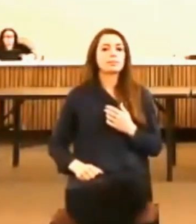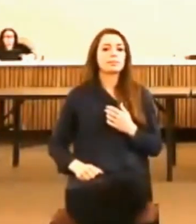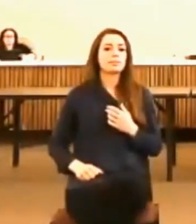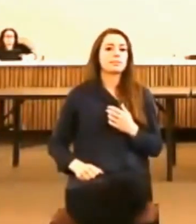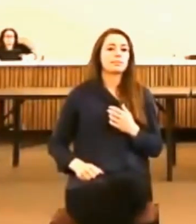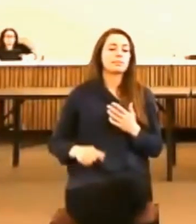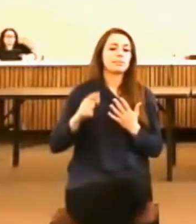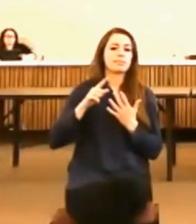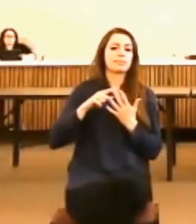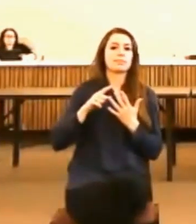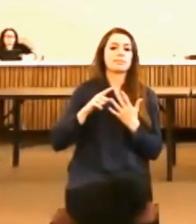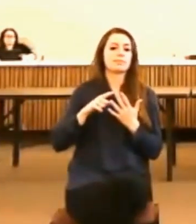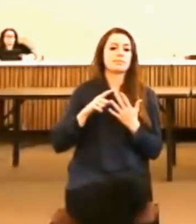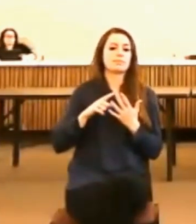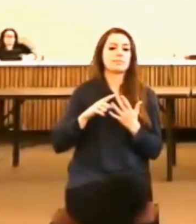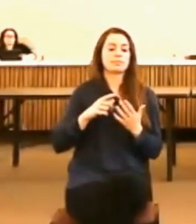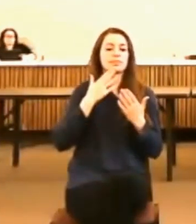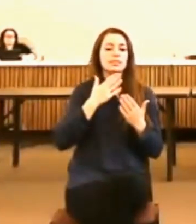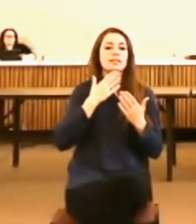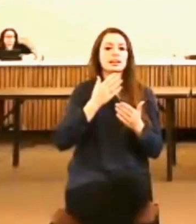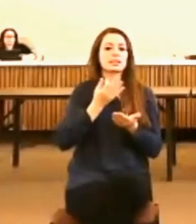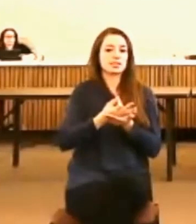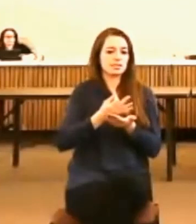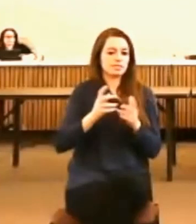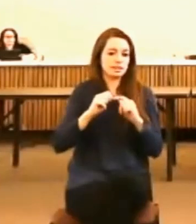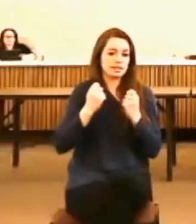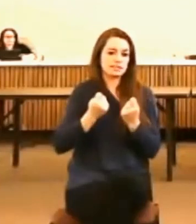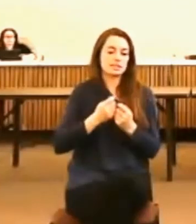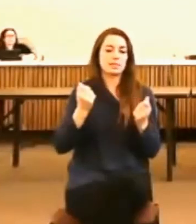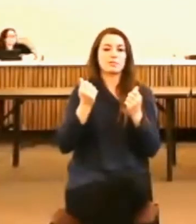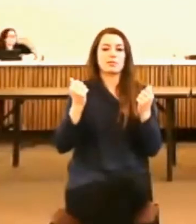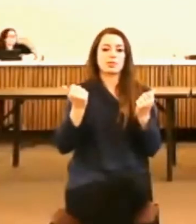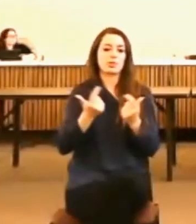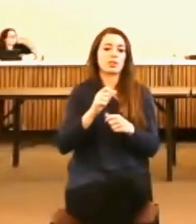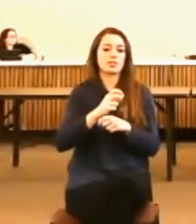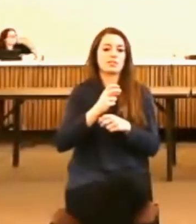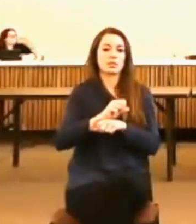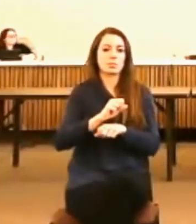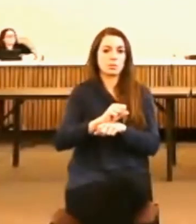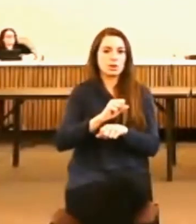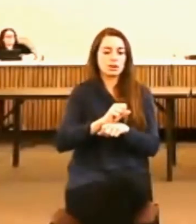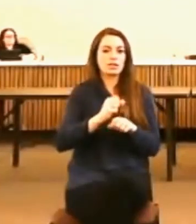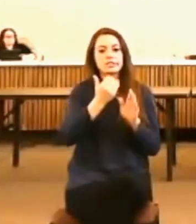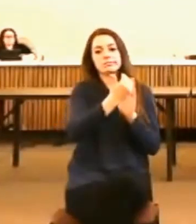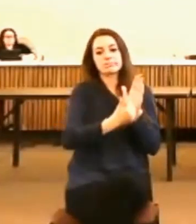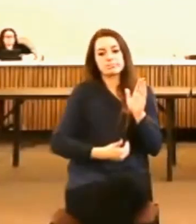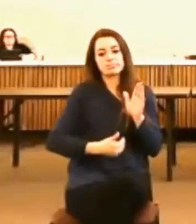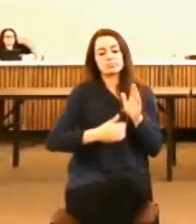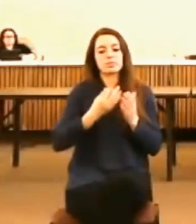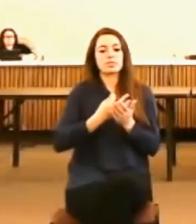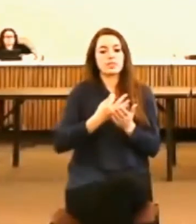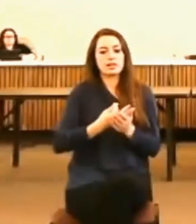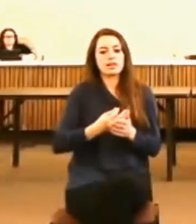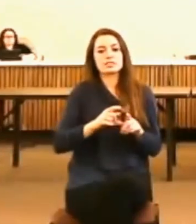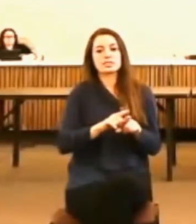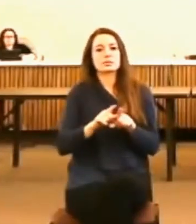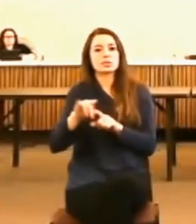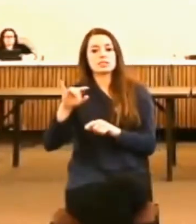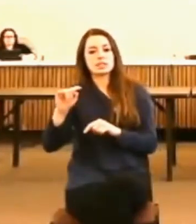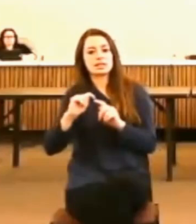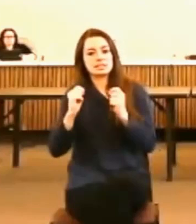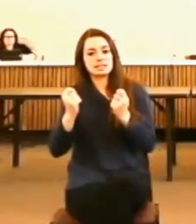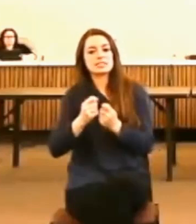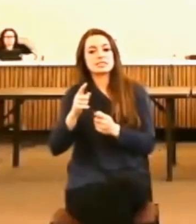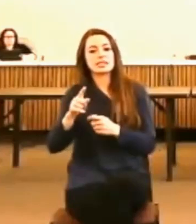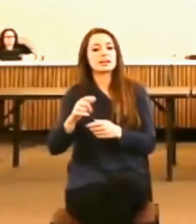the zone. Scientists hope that the knowledge gained in this way will contribute to a better understanding of the